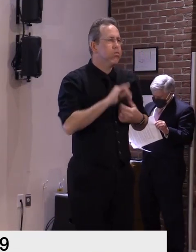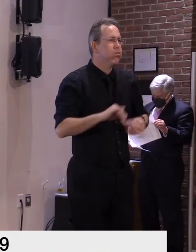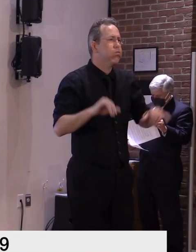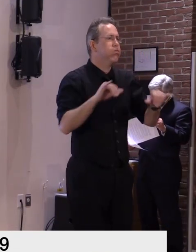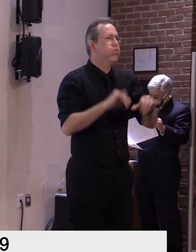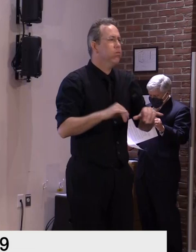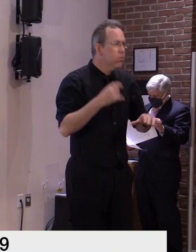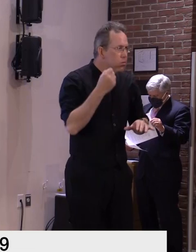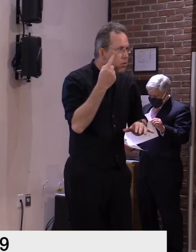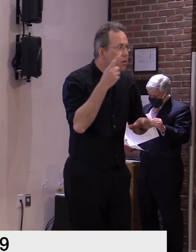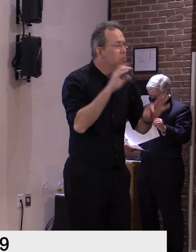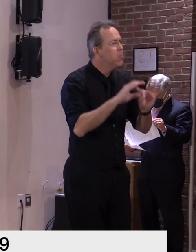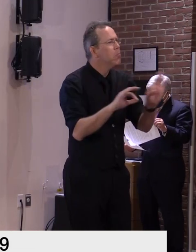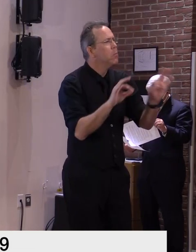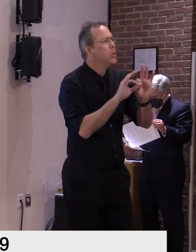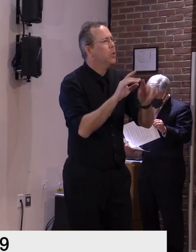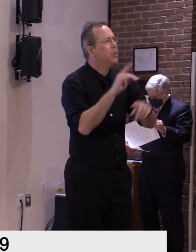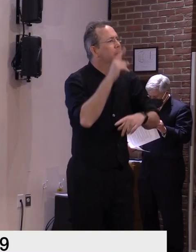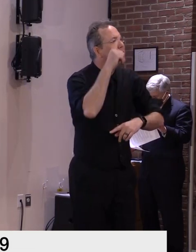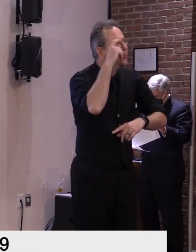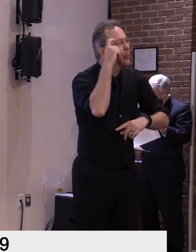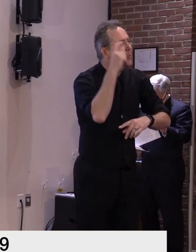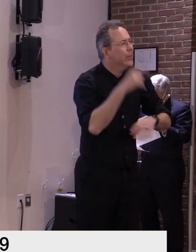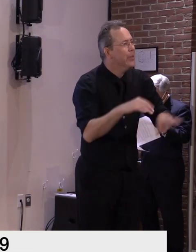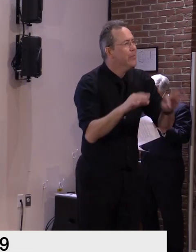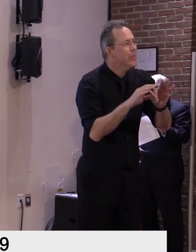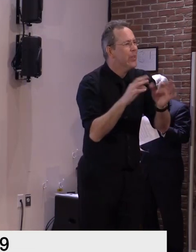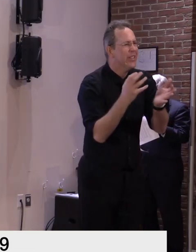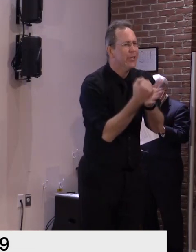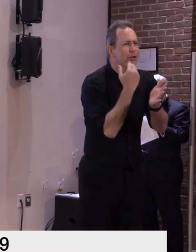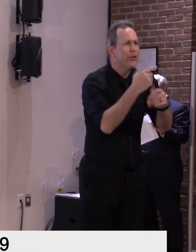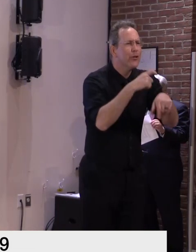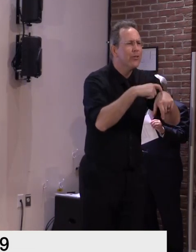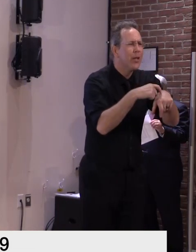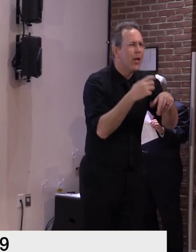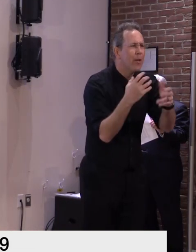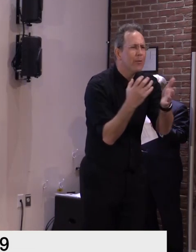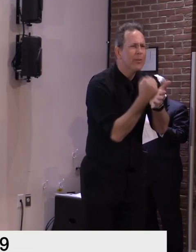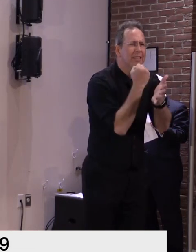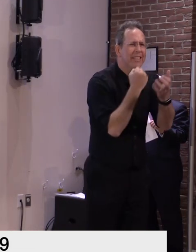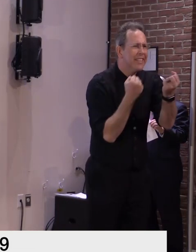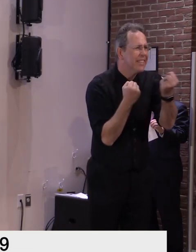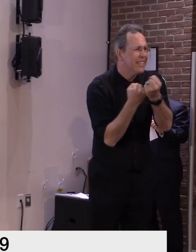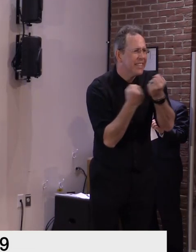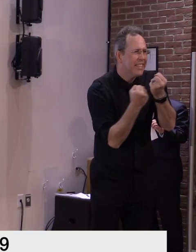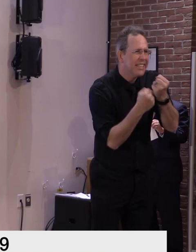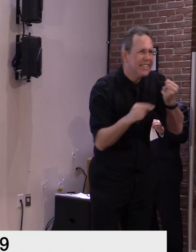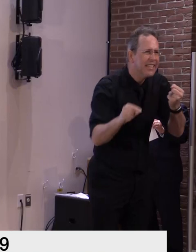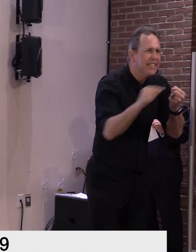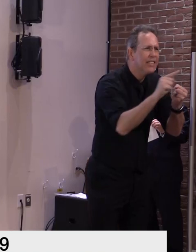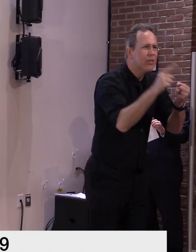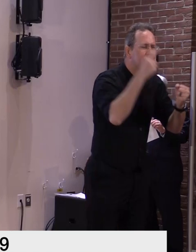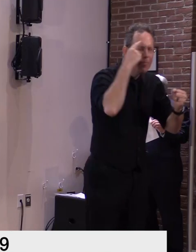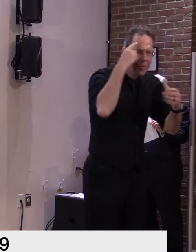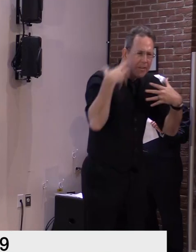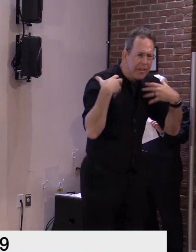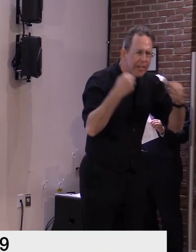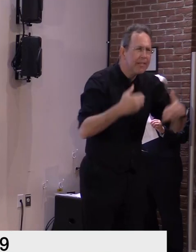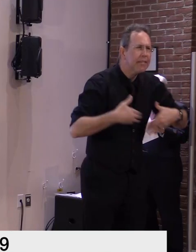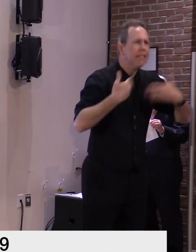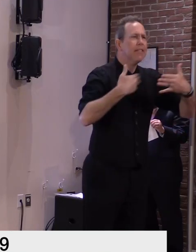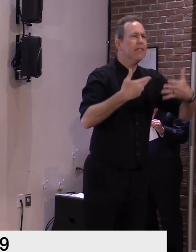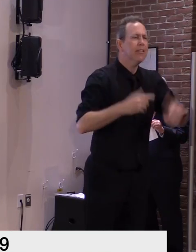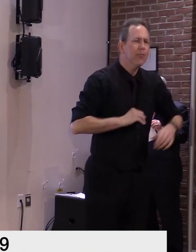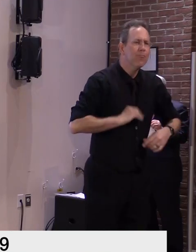critical, critical opportunity for us to further assist students and their families in healing and well-being. And I know that we all